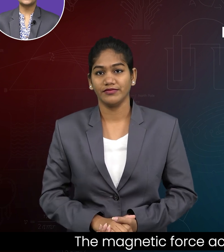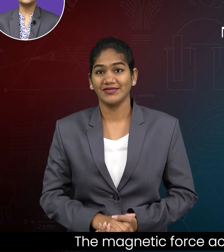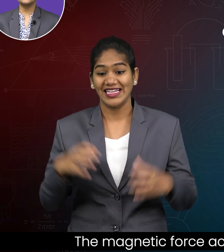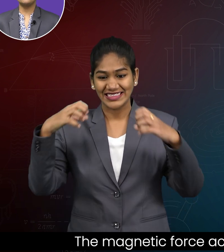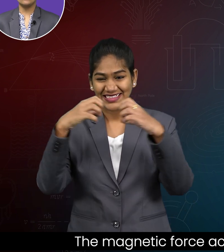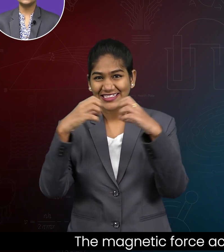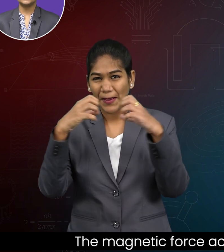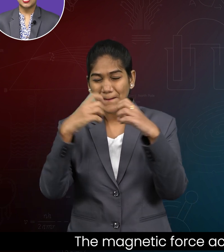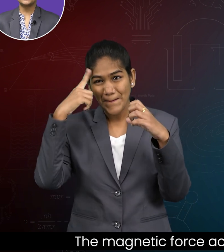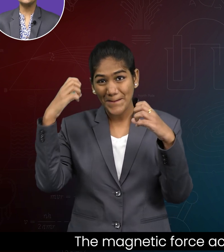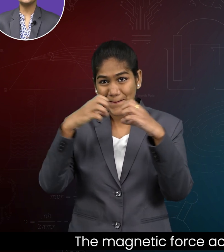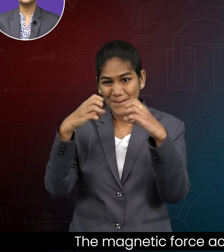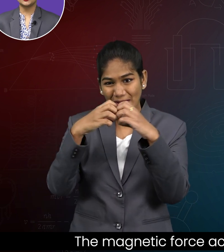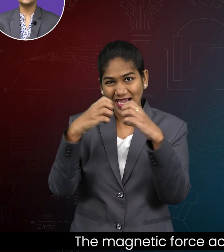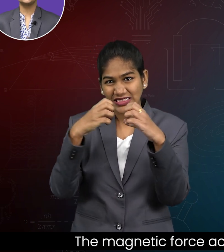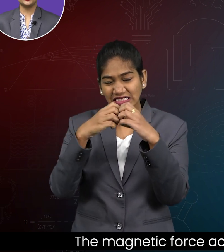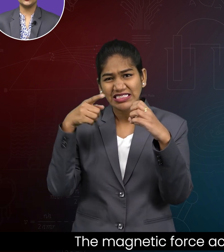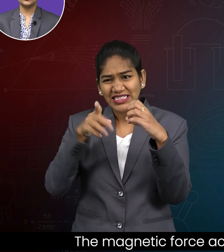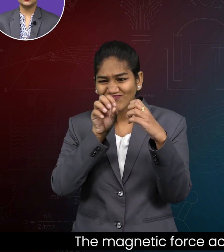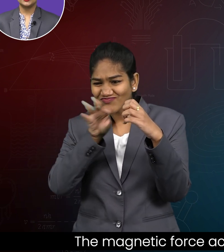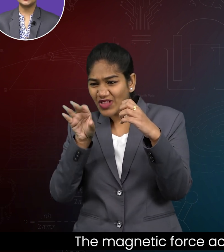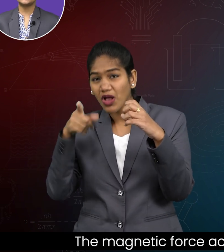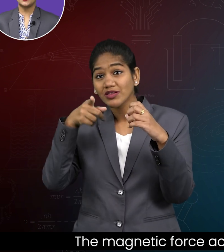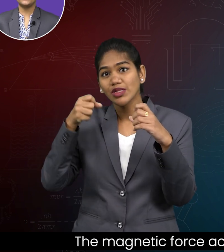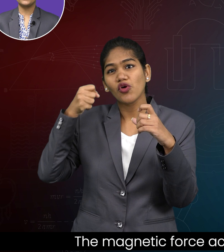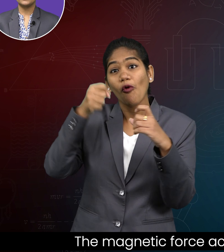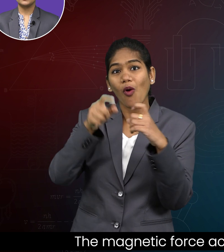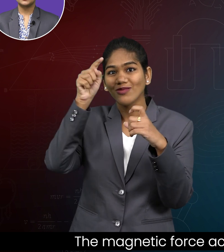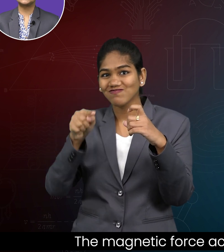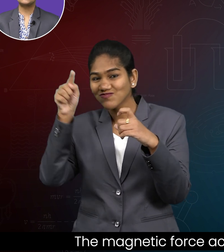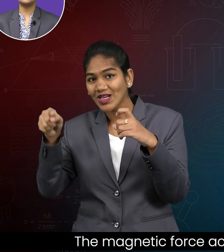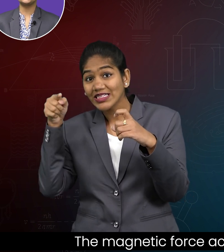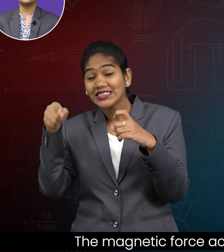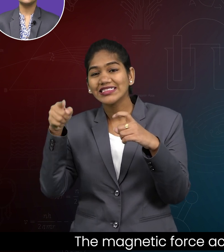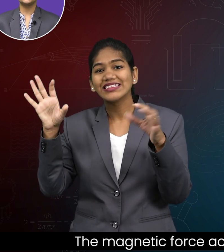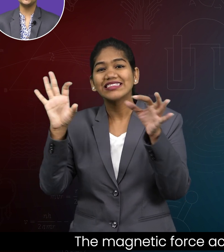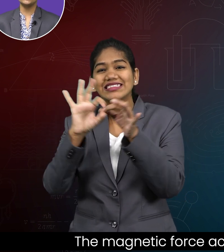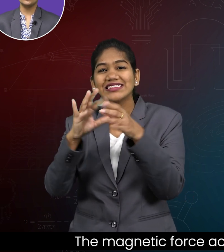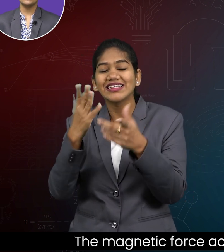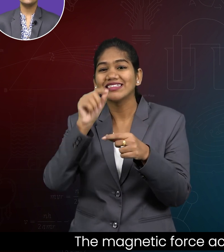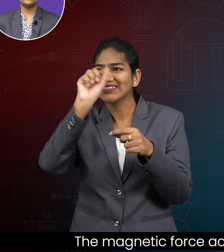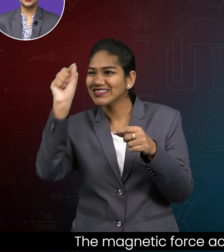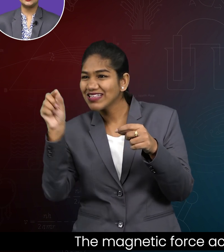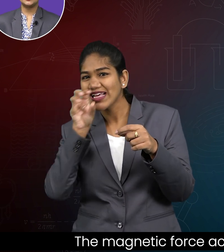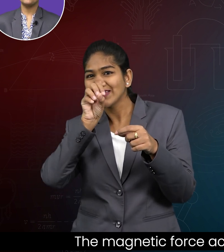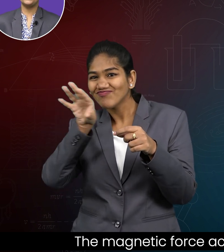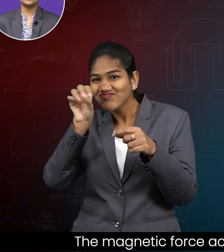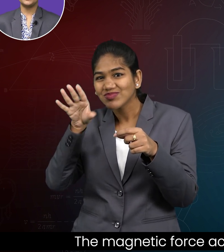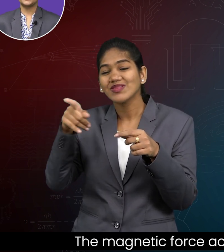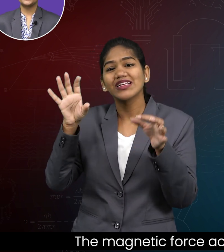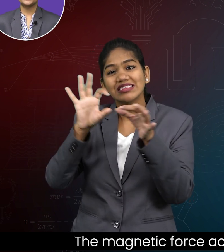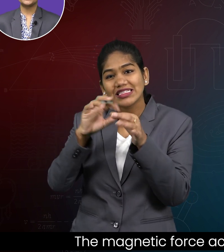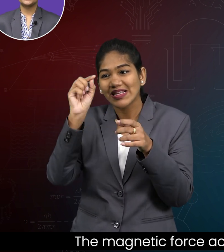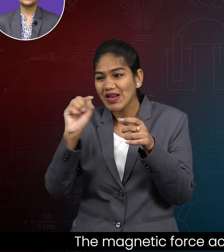The magnetic force acting on a charge Q is F is equal to Q V